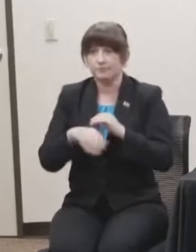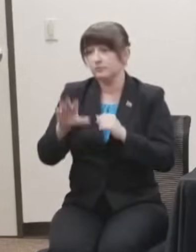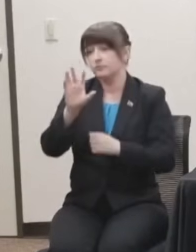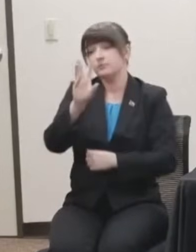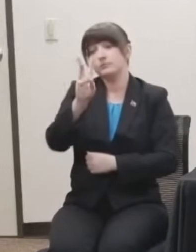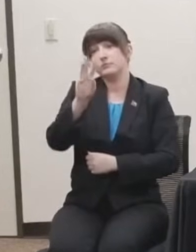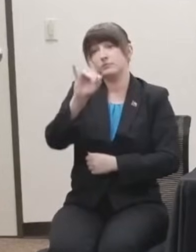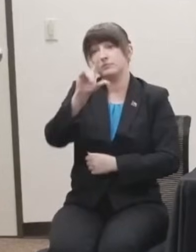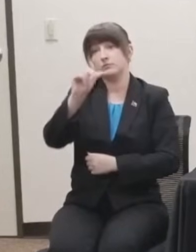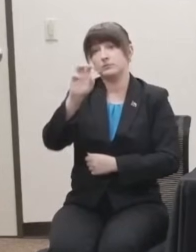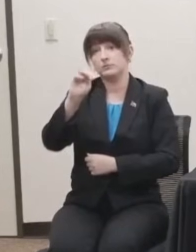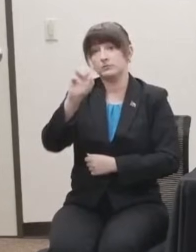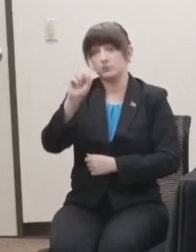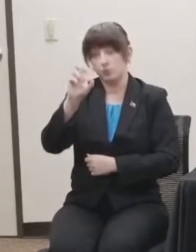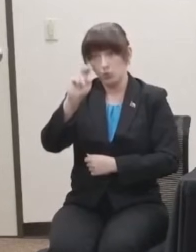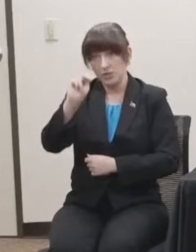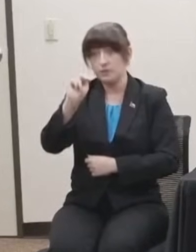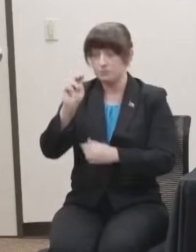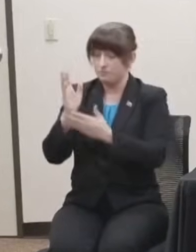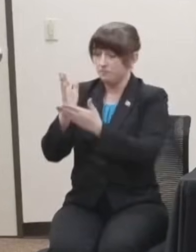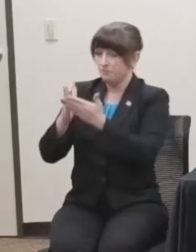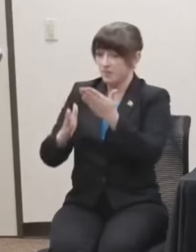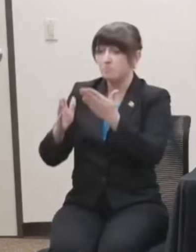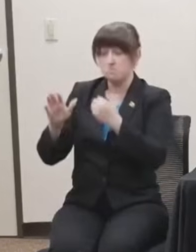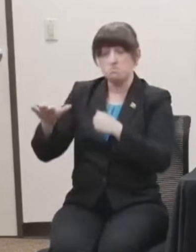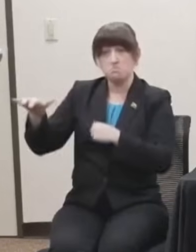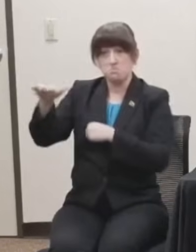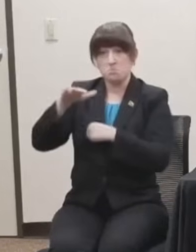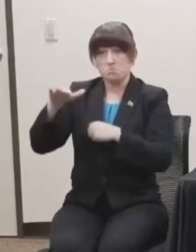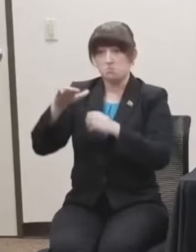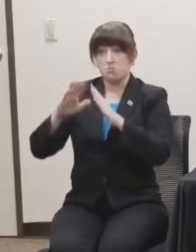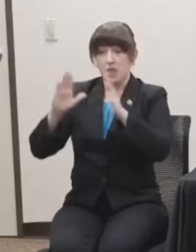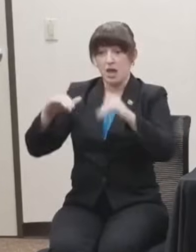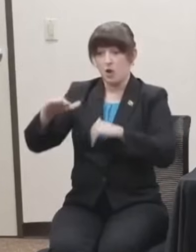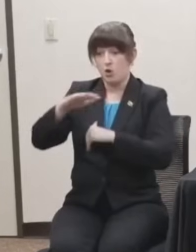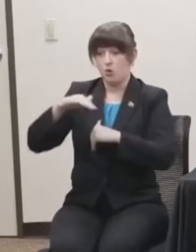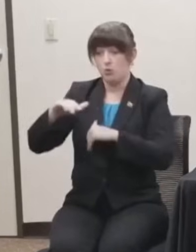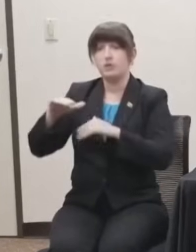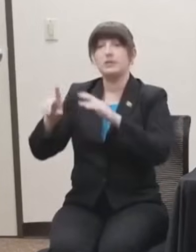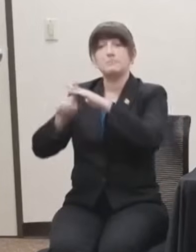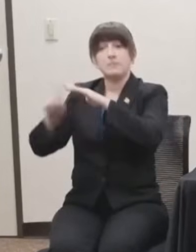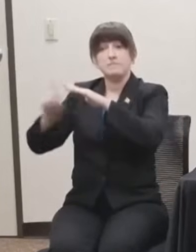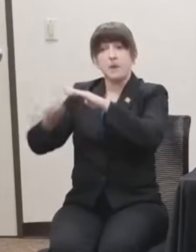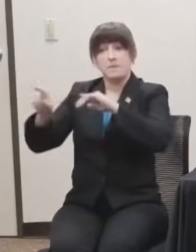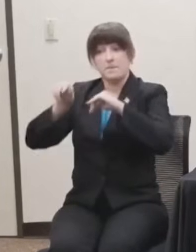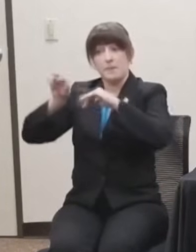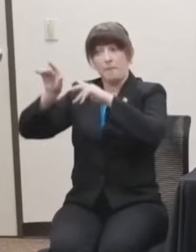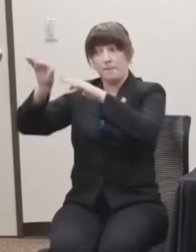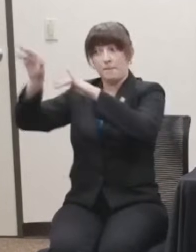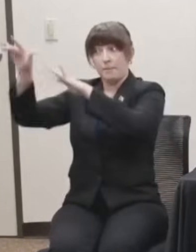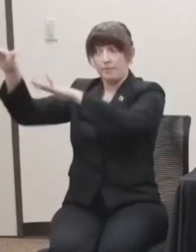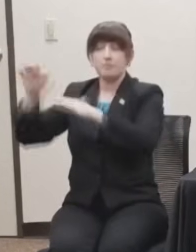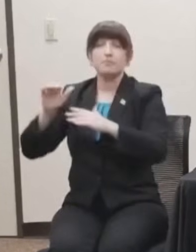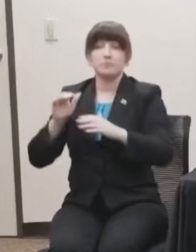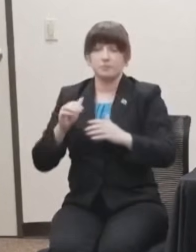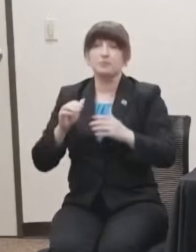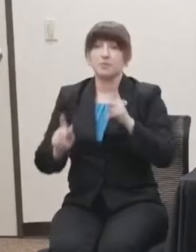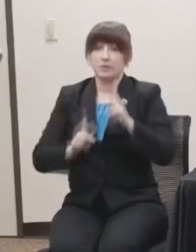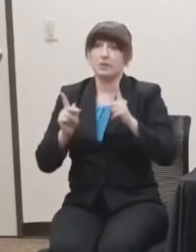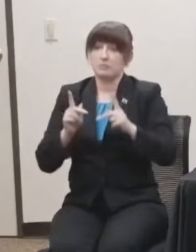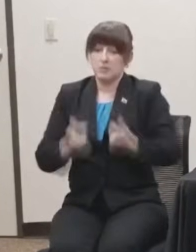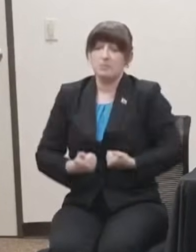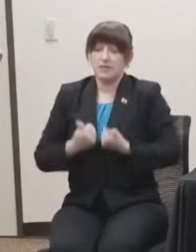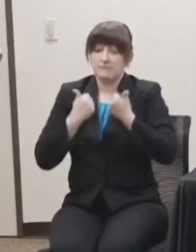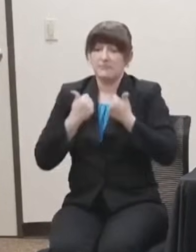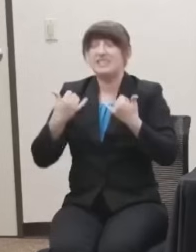had issues, and they evacuated neighborhoods, which saved lives. All that being done, they still have 3 that were washed